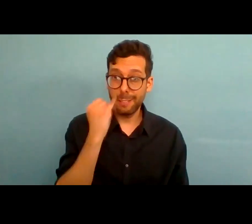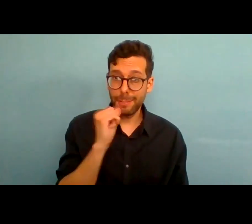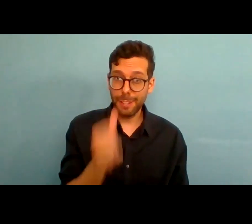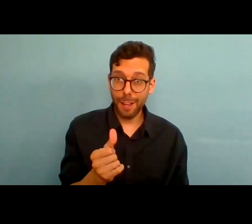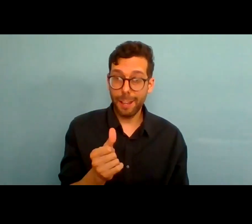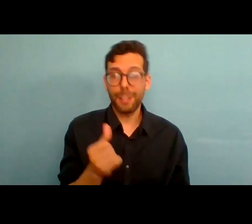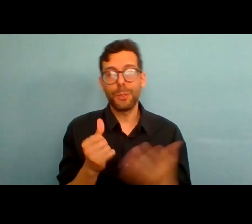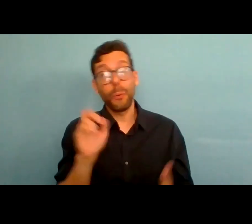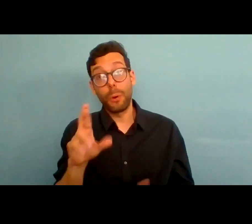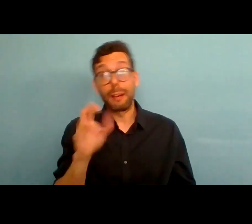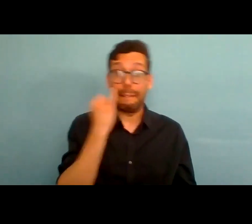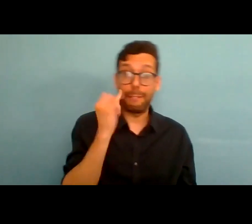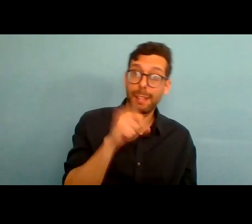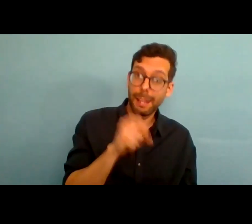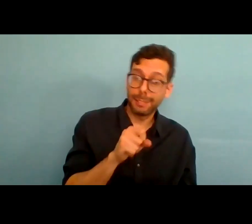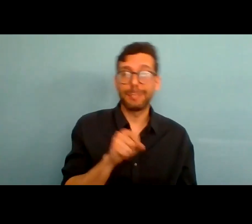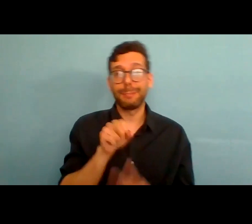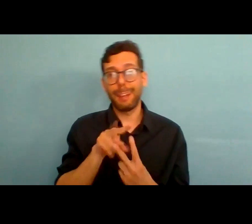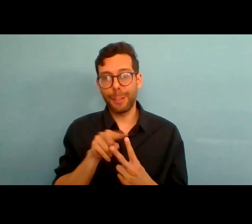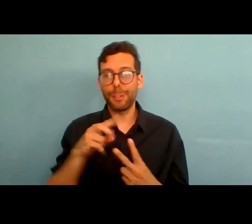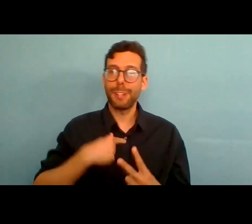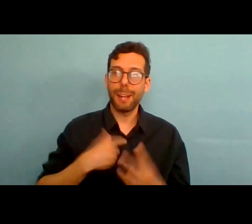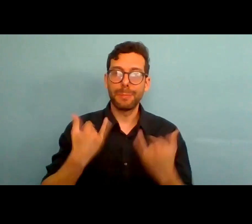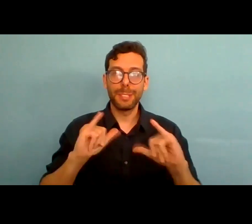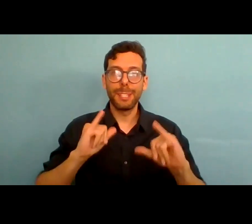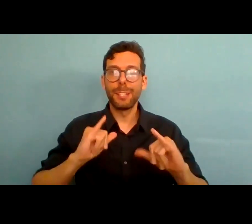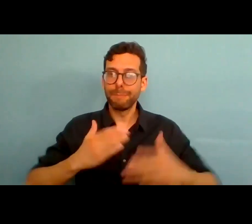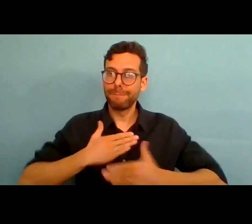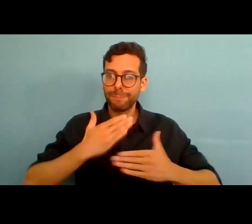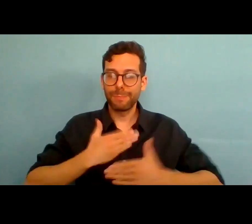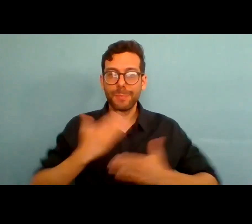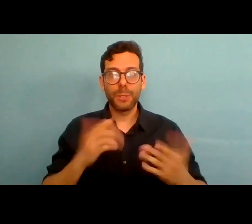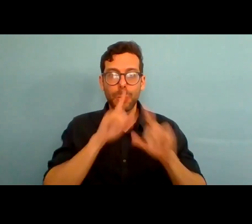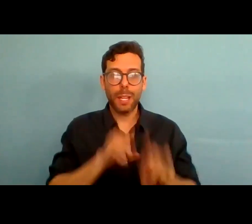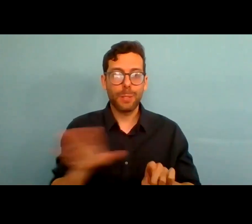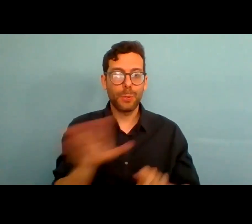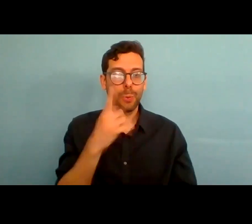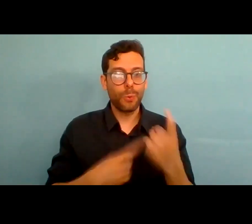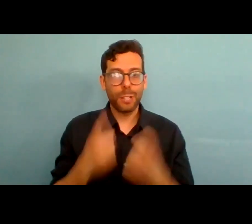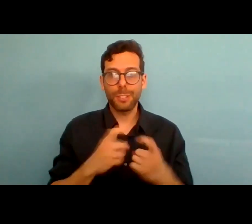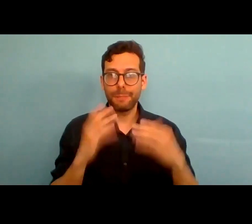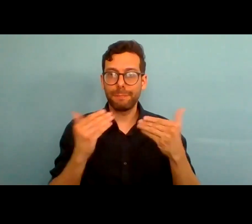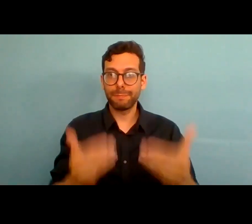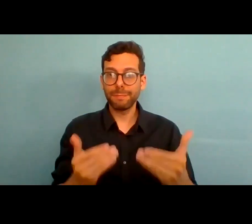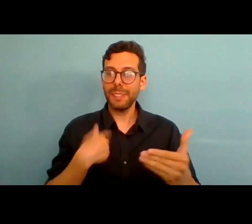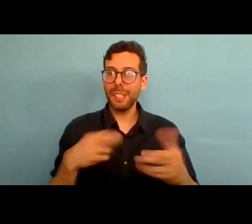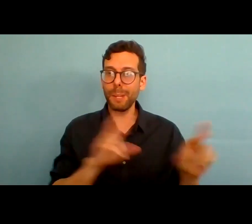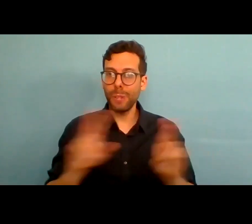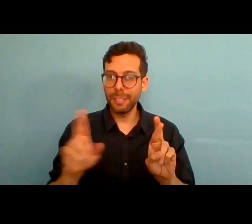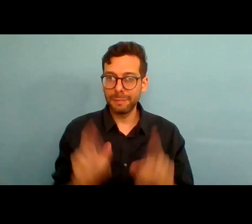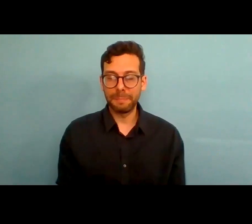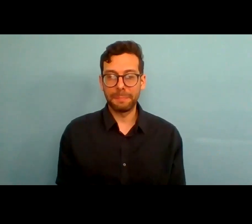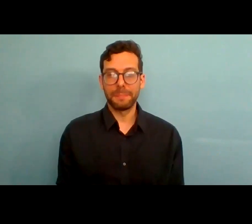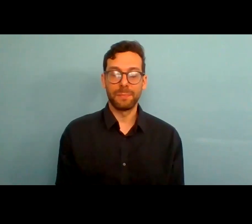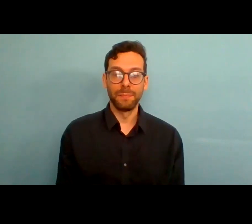if so, either way, I'm more than happy to answer the questions that you still would like me to answer for you. So here we go. I'm ready when you are.